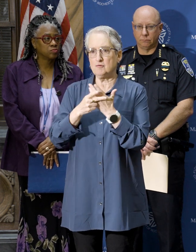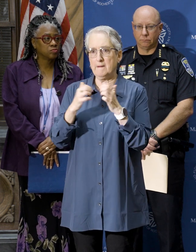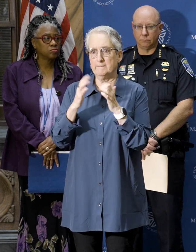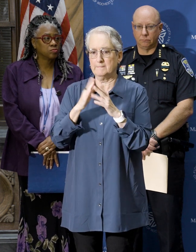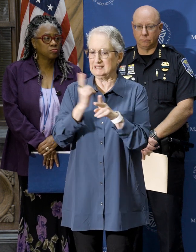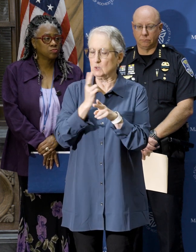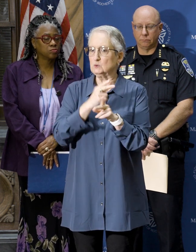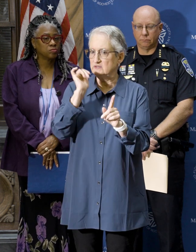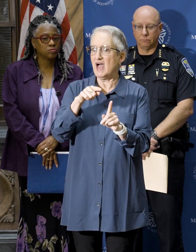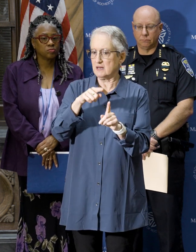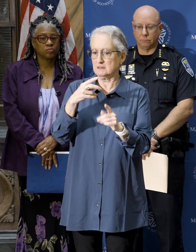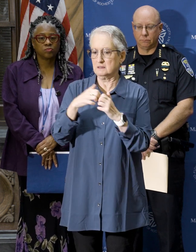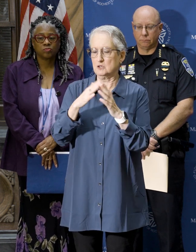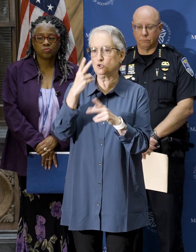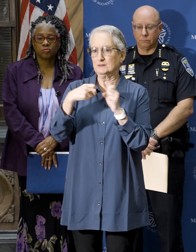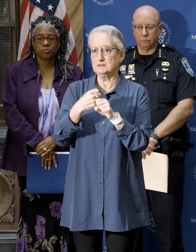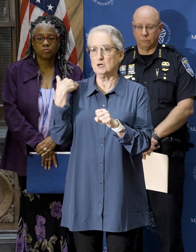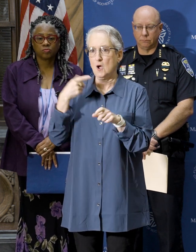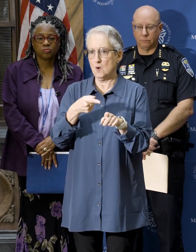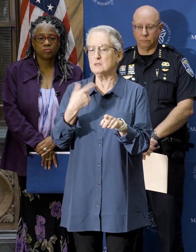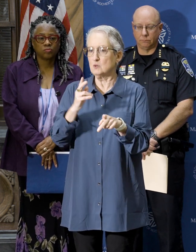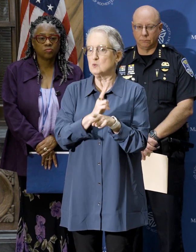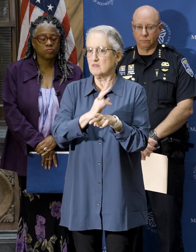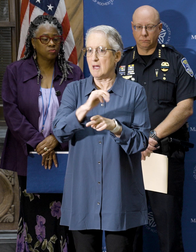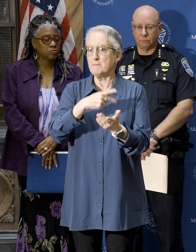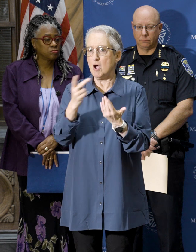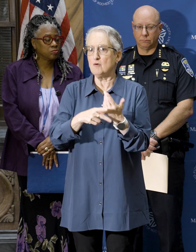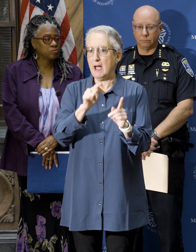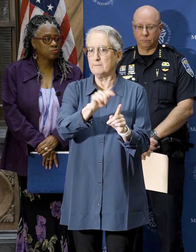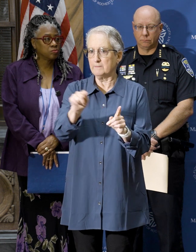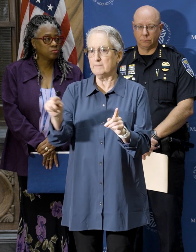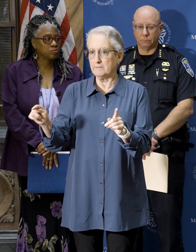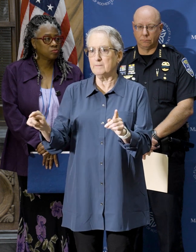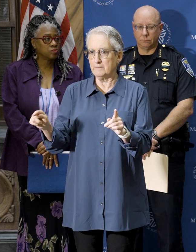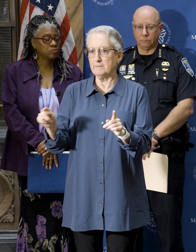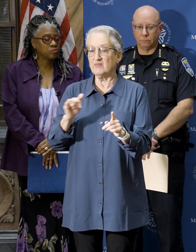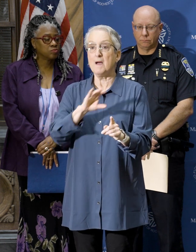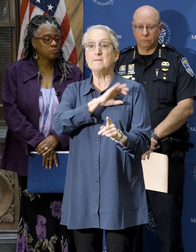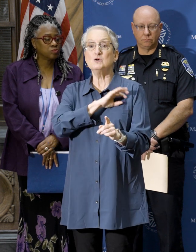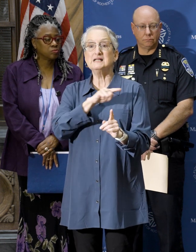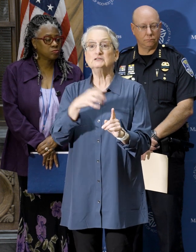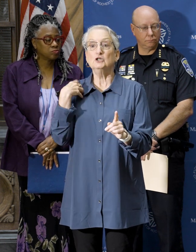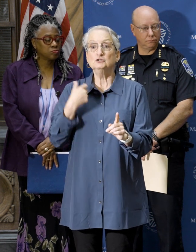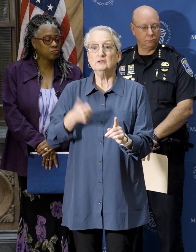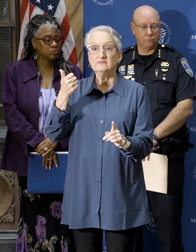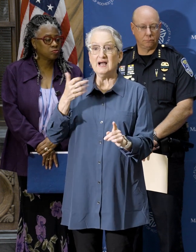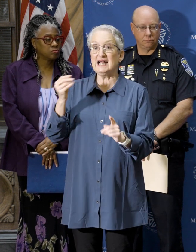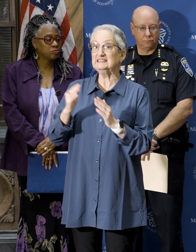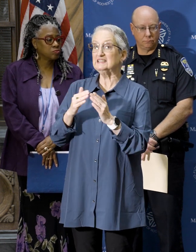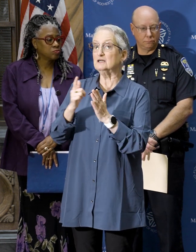places that have become hotbeds for violence. Chief Smith and Corporation Counsel Beeth will talk about suppression and